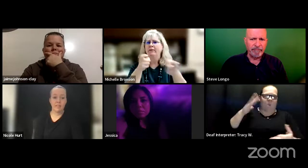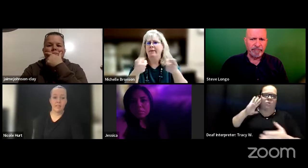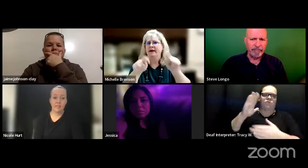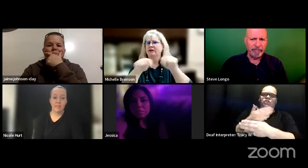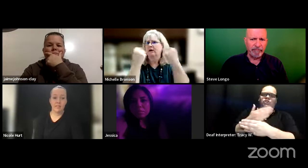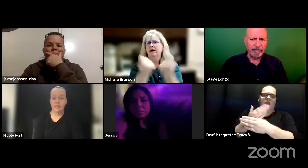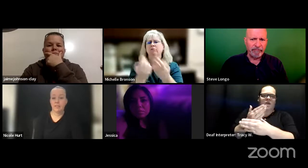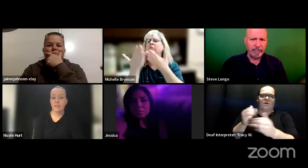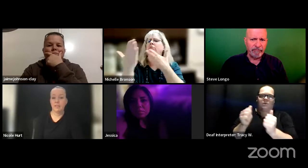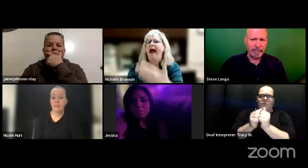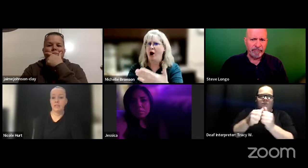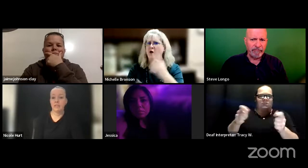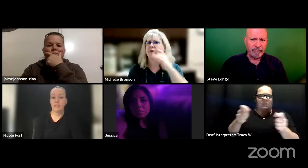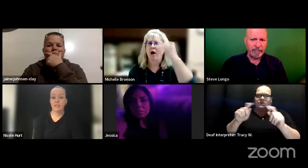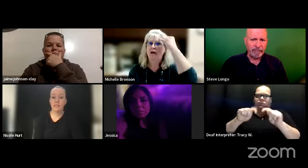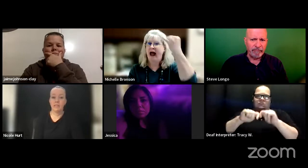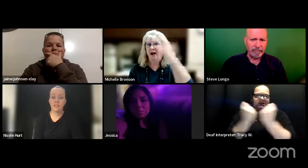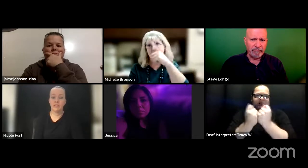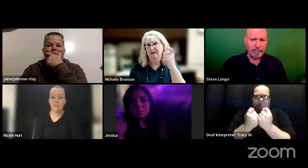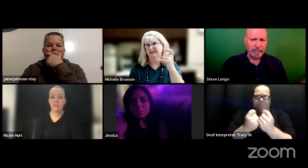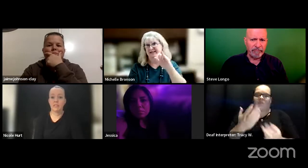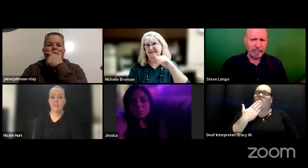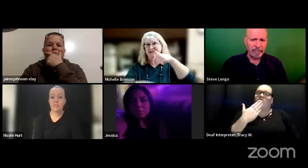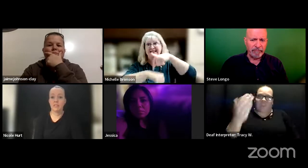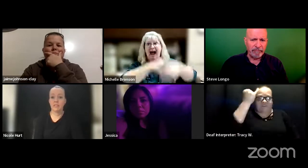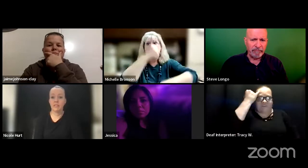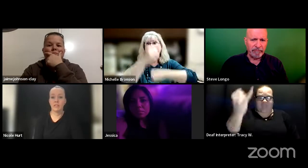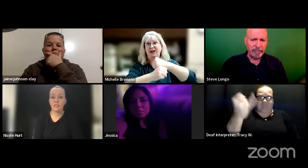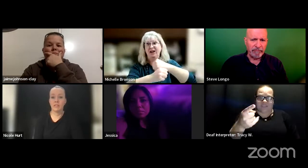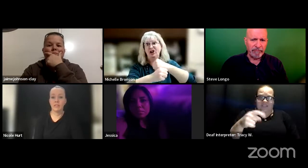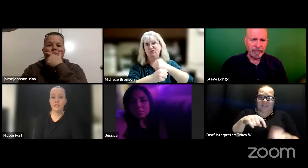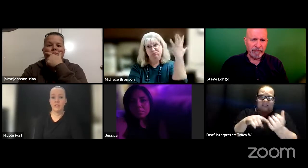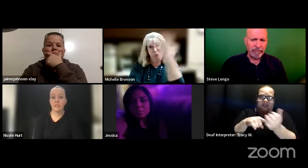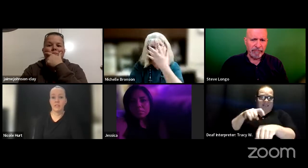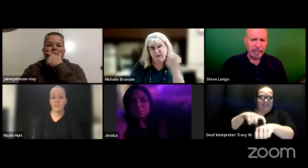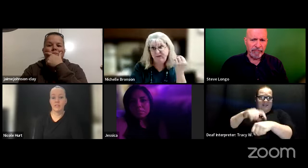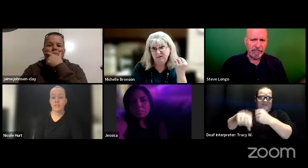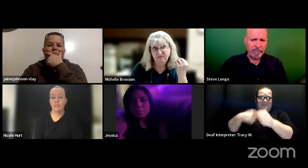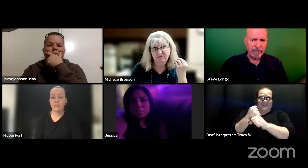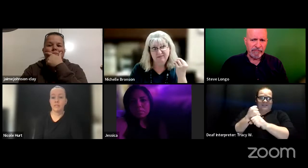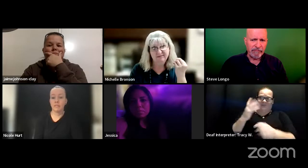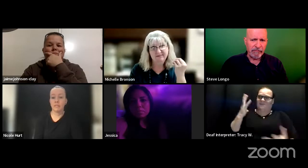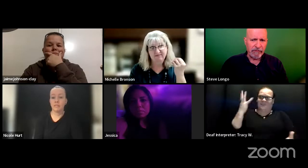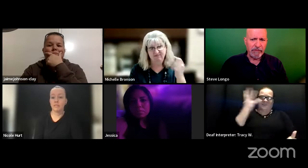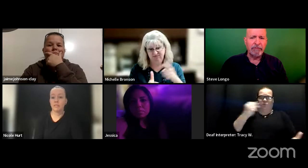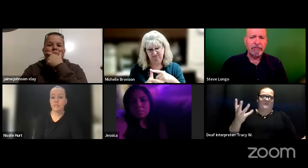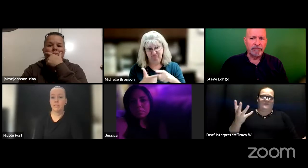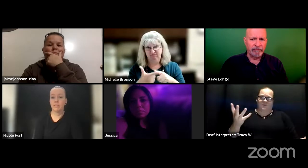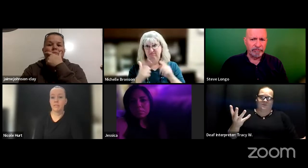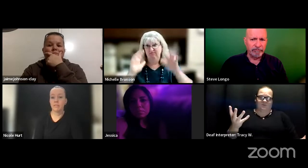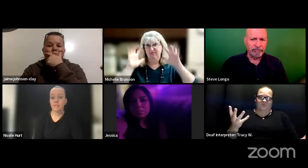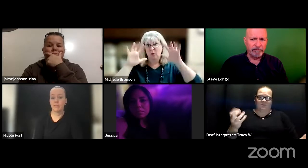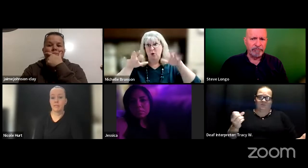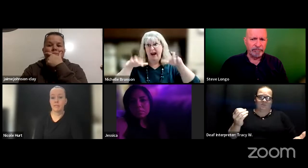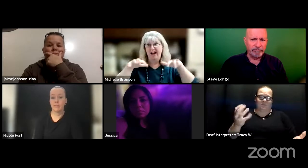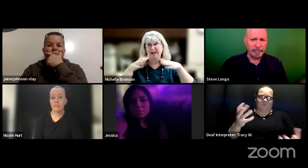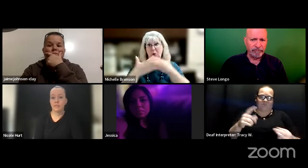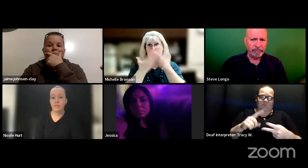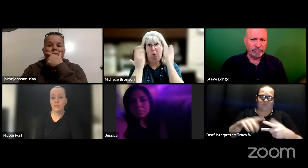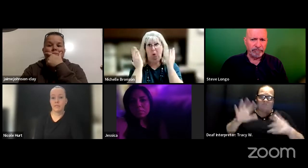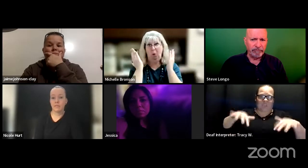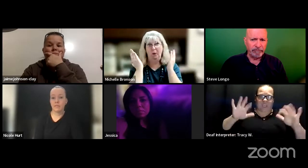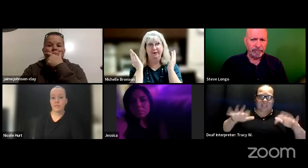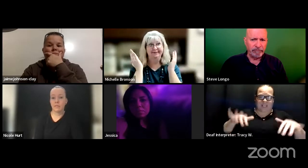to downsize the stuff. But I'm more than willing to bring that up with the team. That this time of year